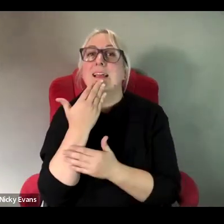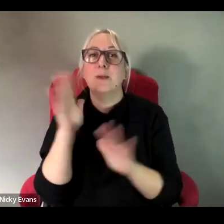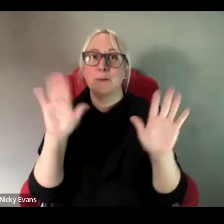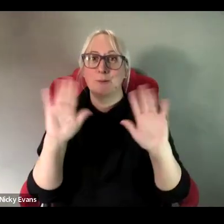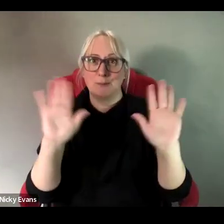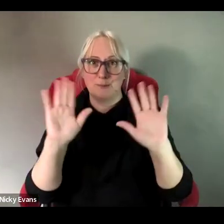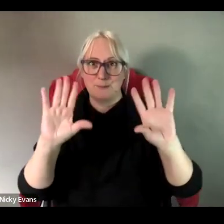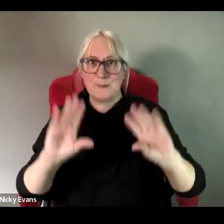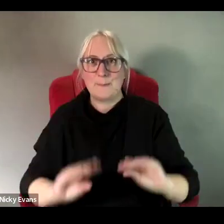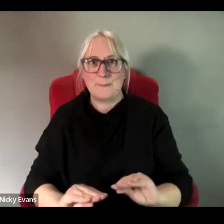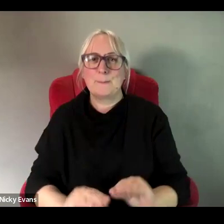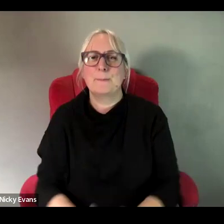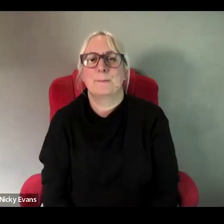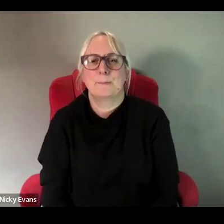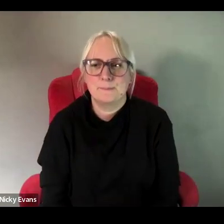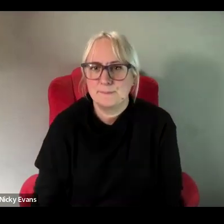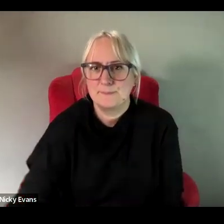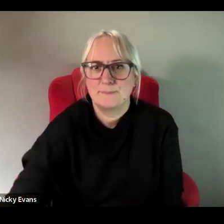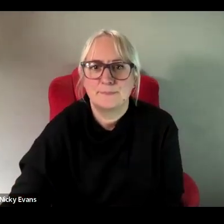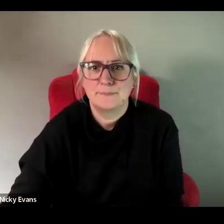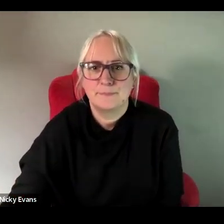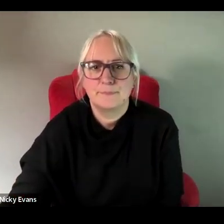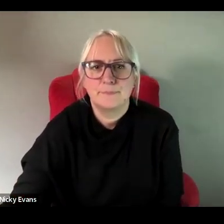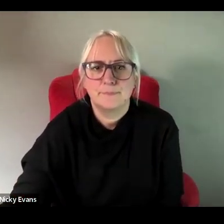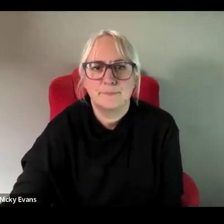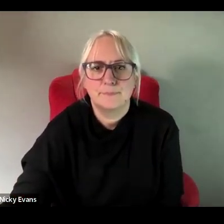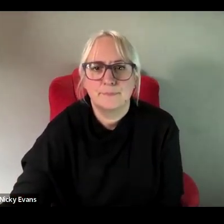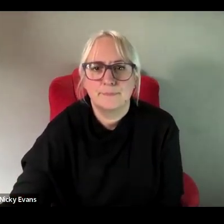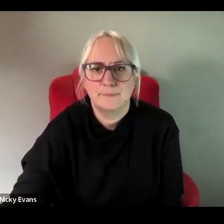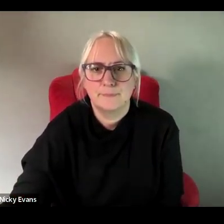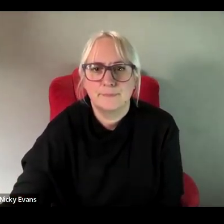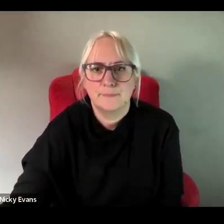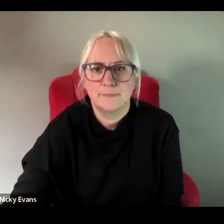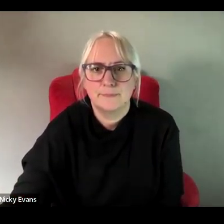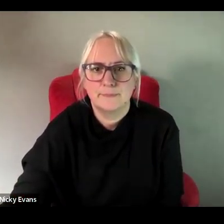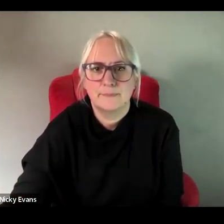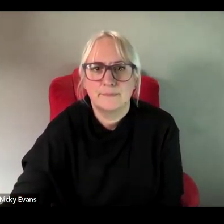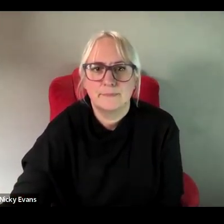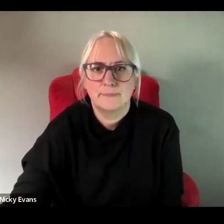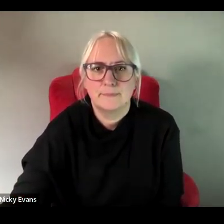all. Thank you very much. Thank you for moderating.